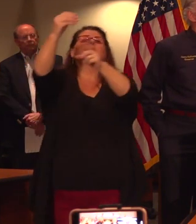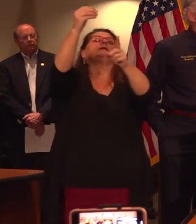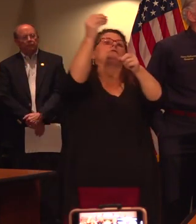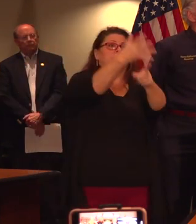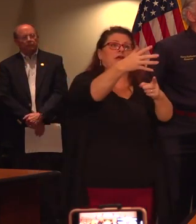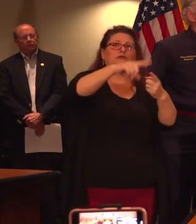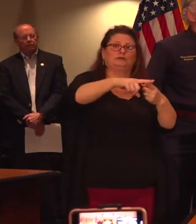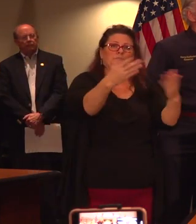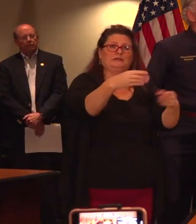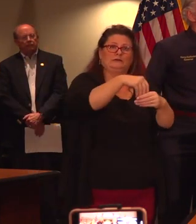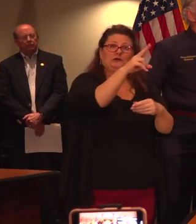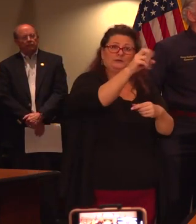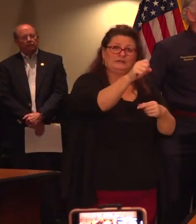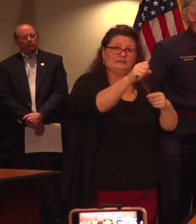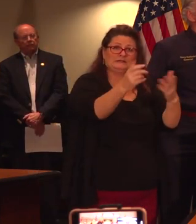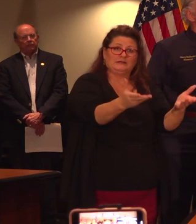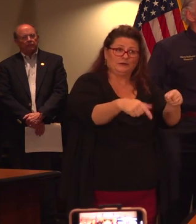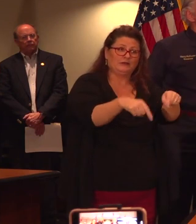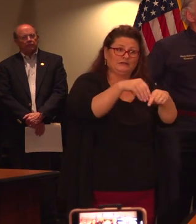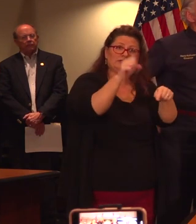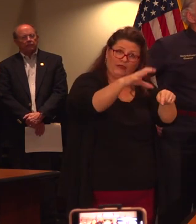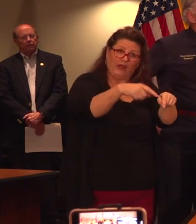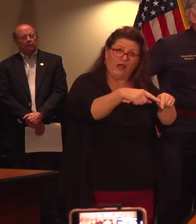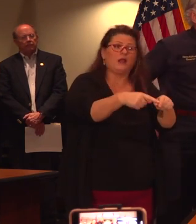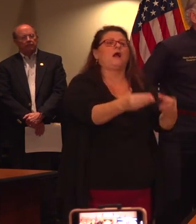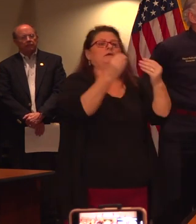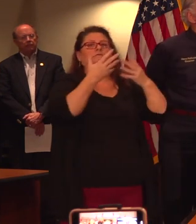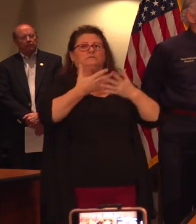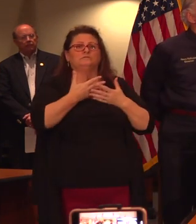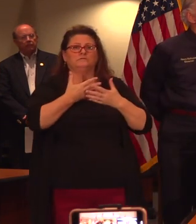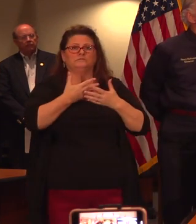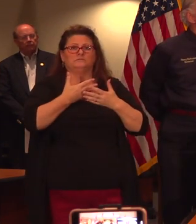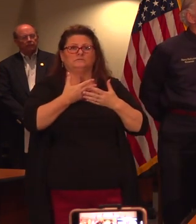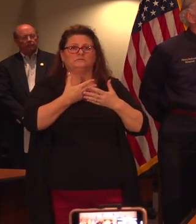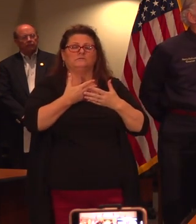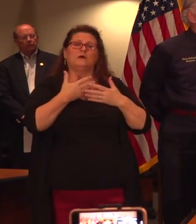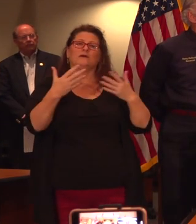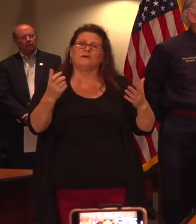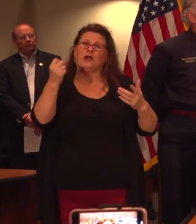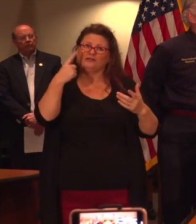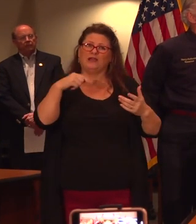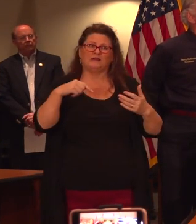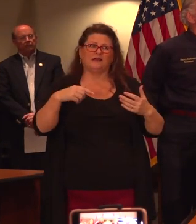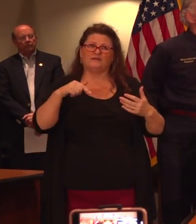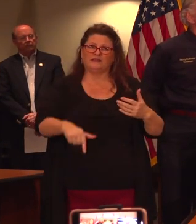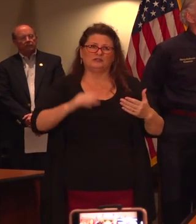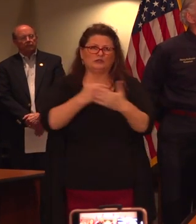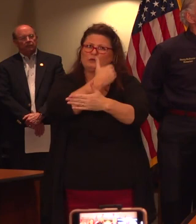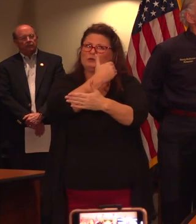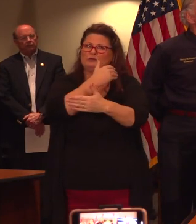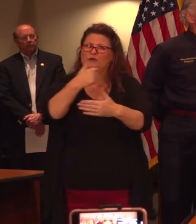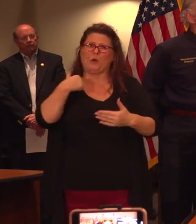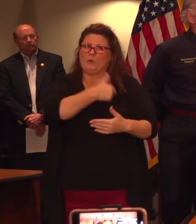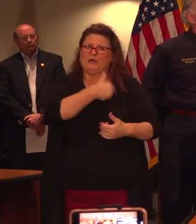So we're all looking constantly at what everyone's doing. There aren't any real best practices because this is so doggone new. So